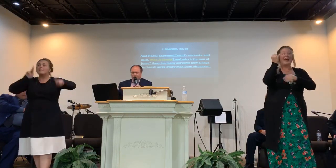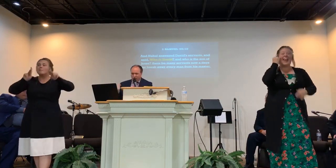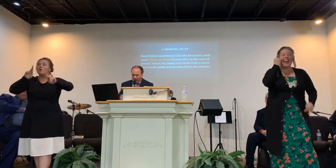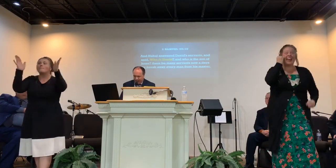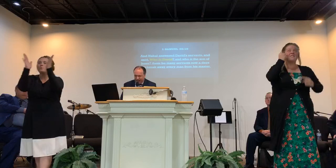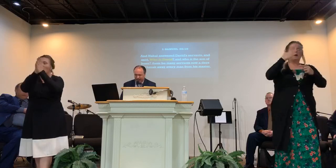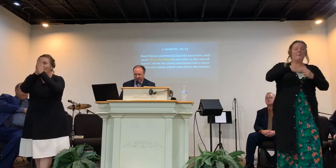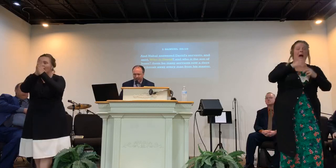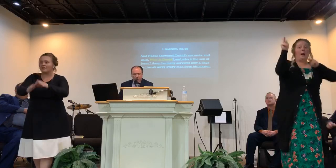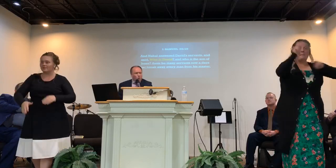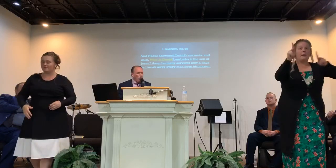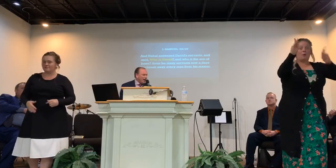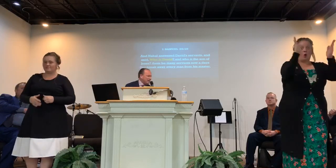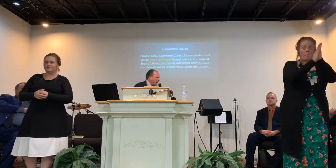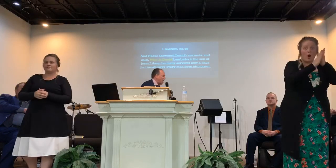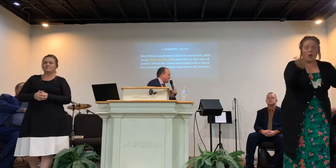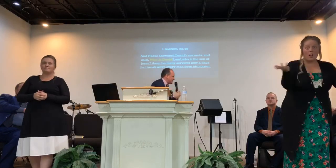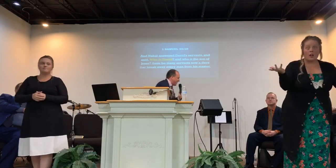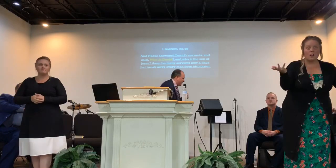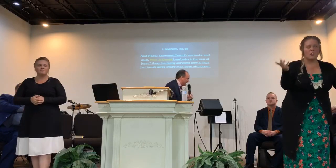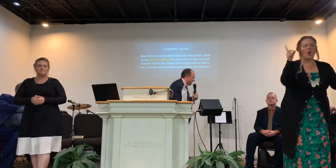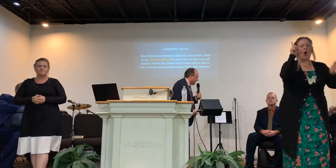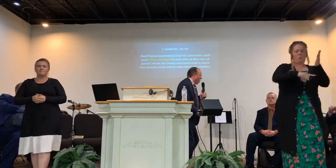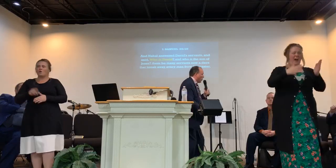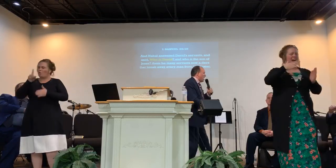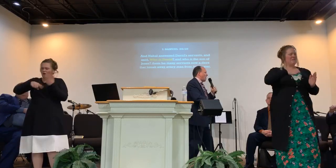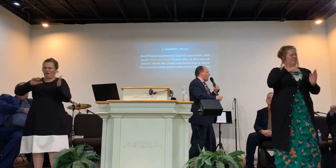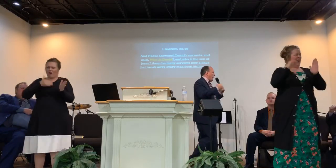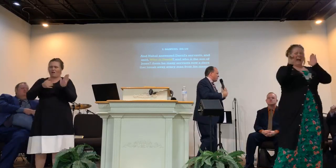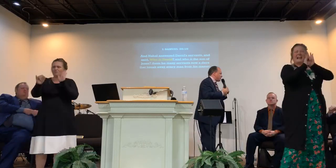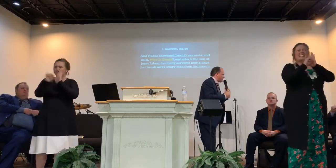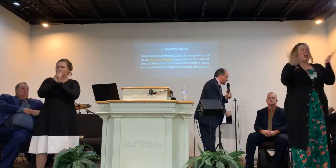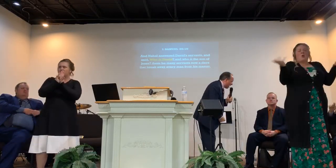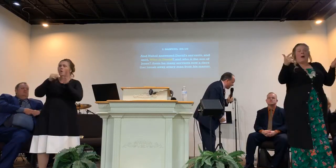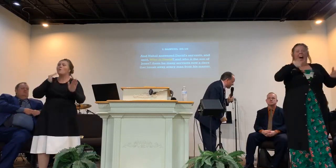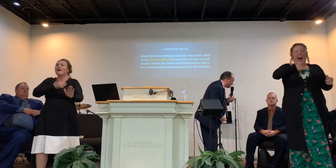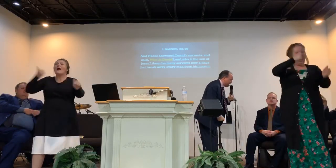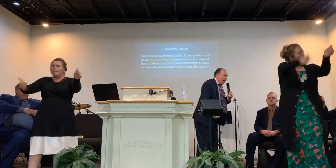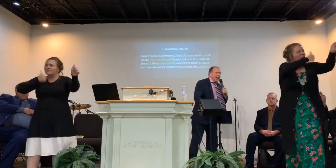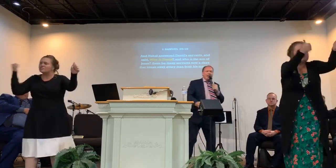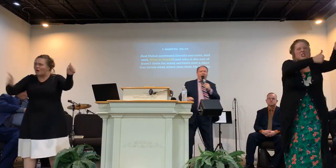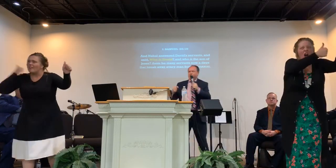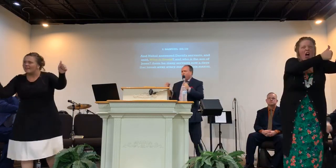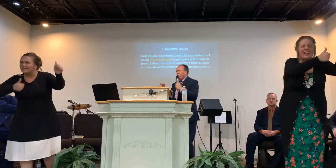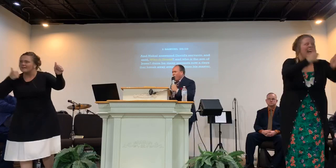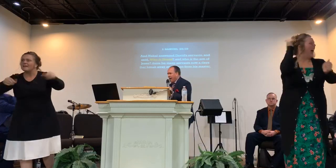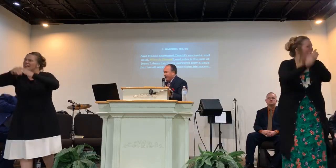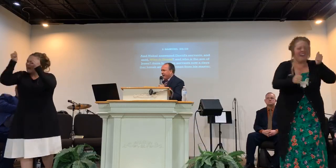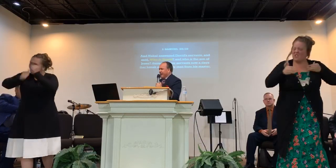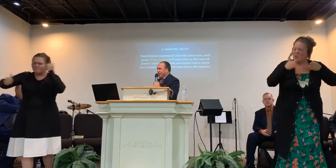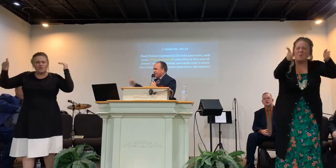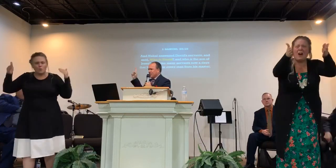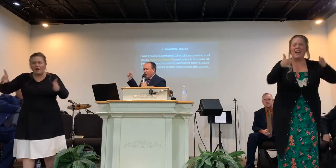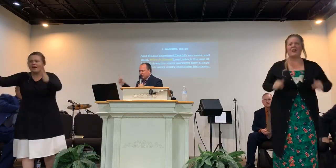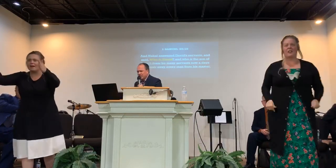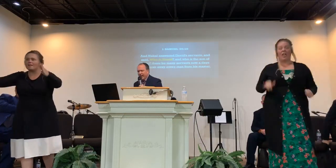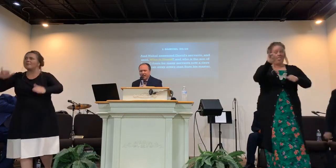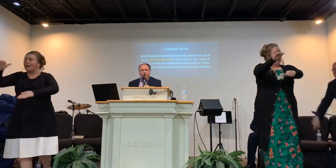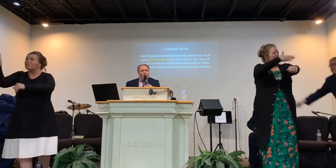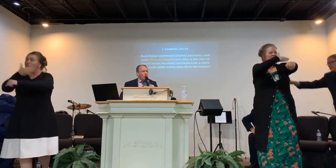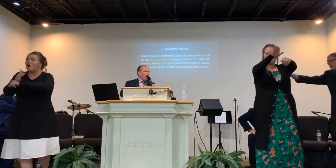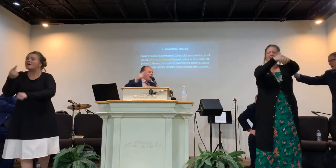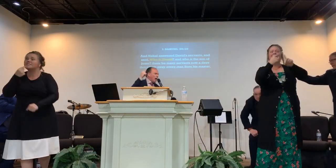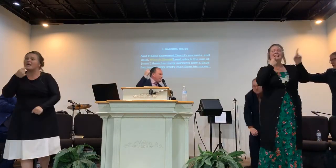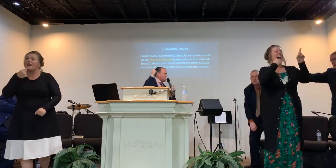people pray. What is our identity? We are apostolics in every way that song